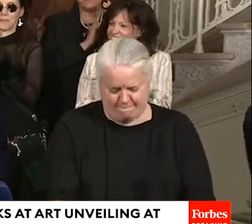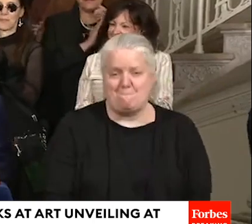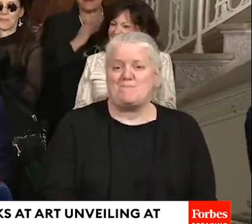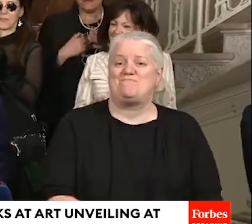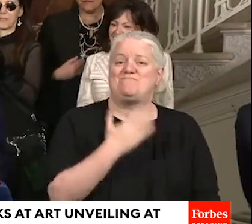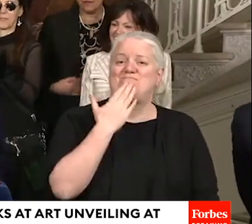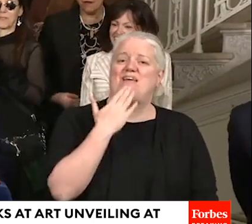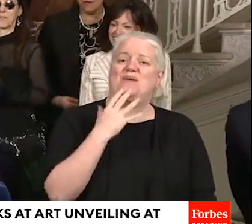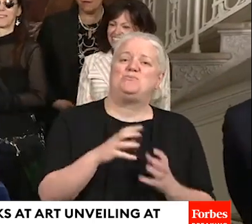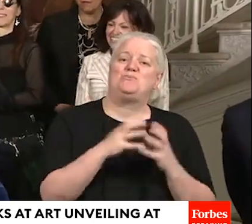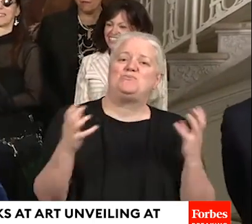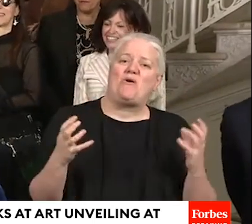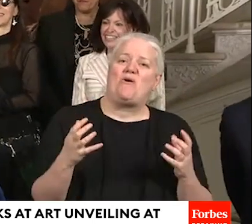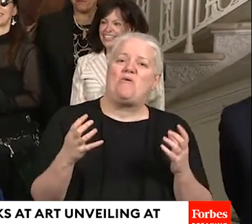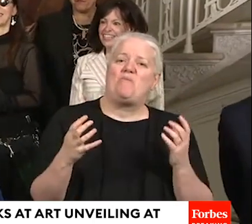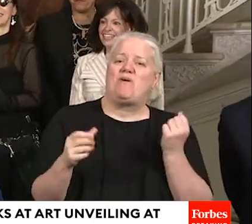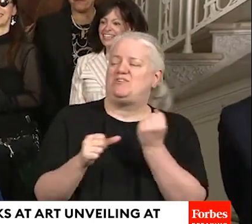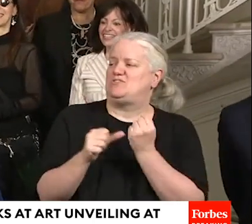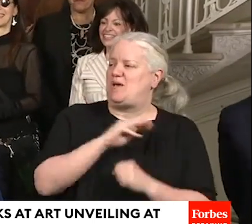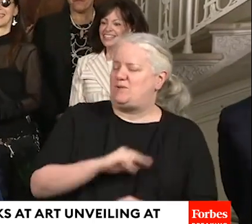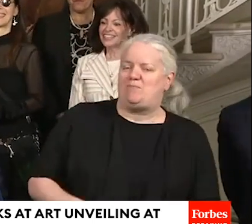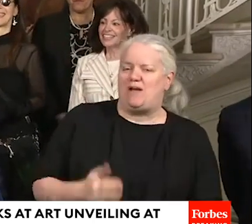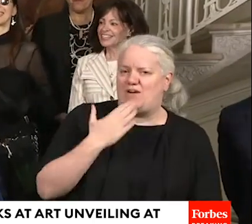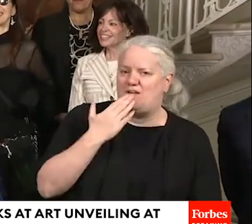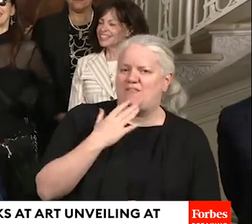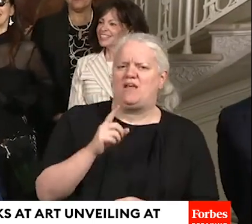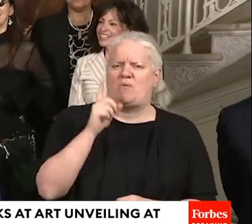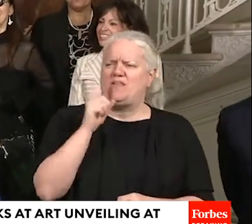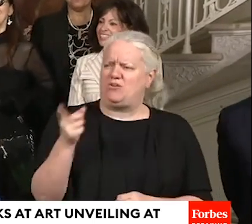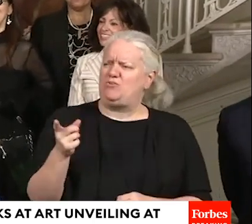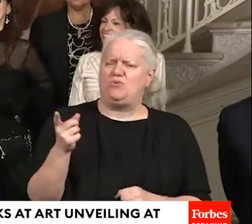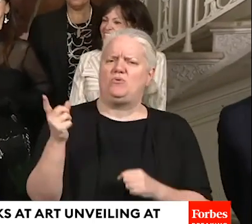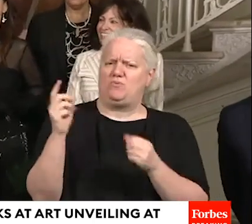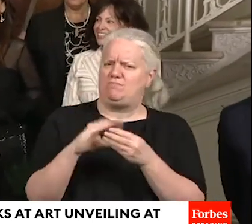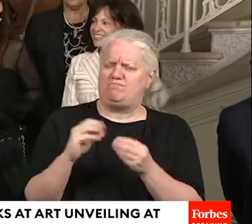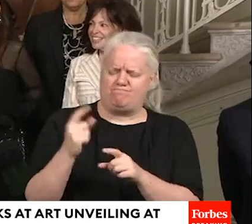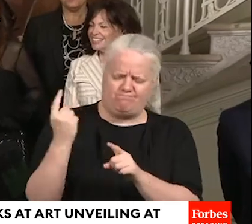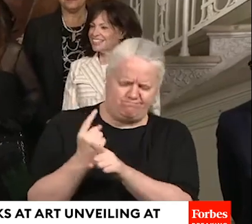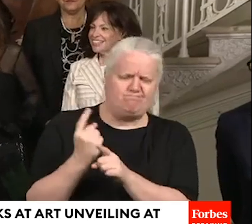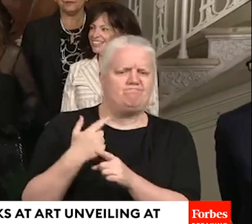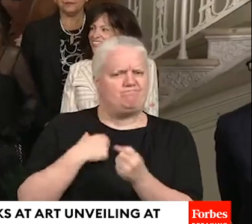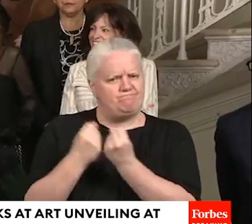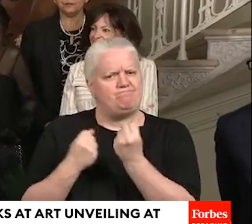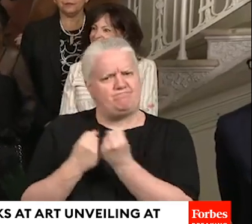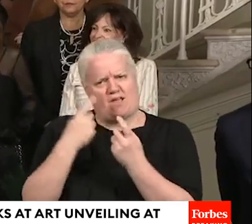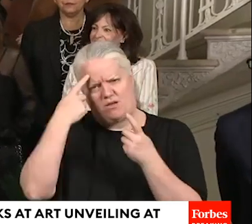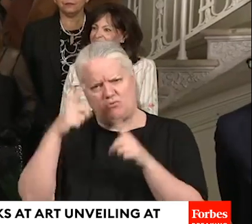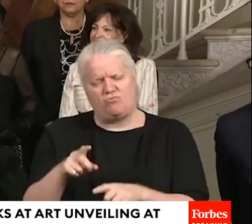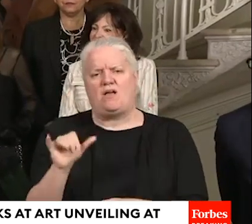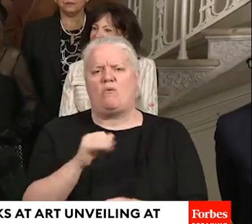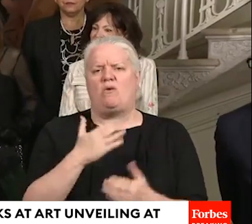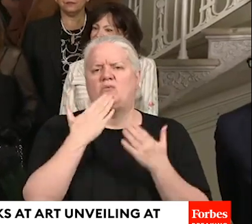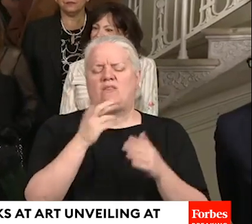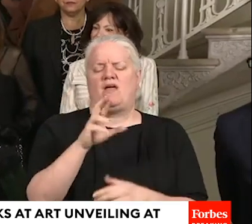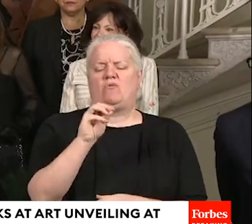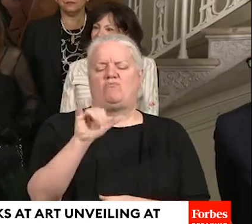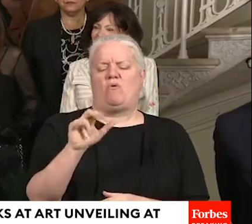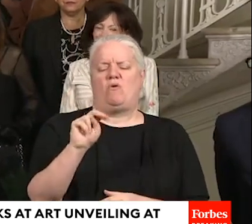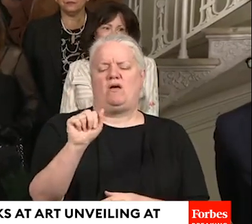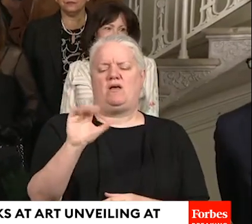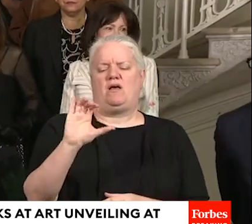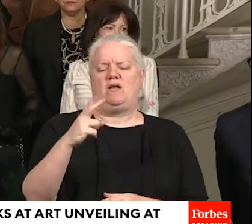Thank you so much, Deputy Mayor. And I think you really touched on it. And I, too, want to thank Roy Knockham,